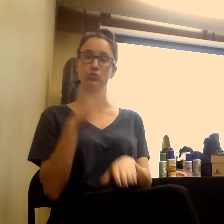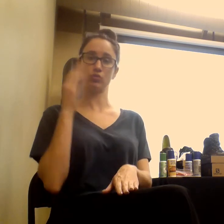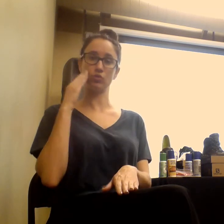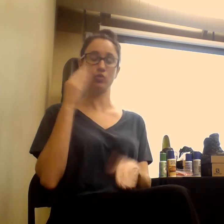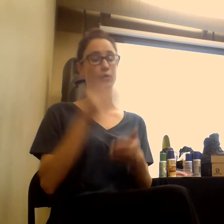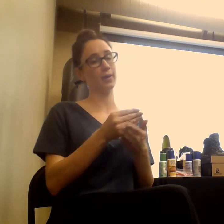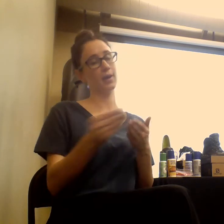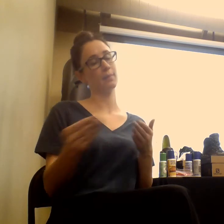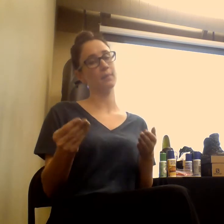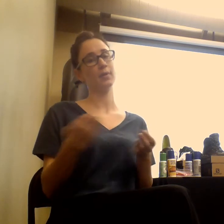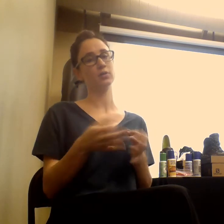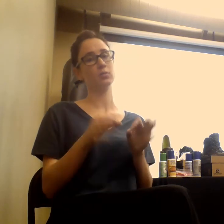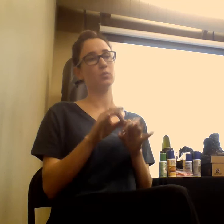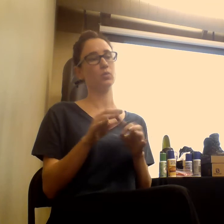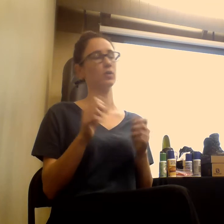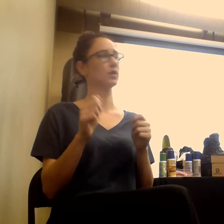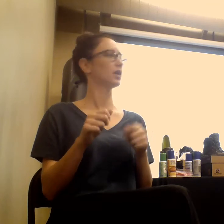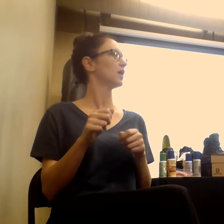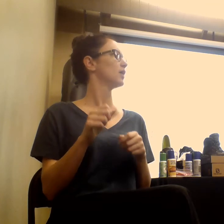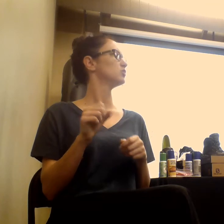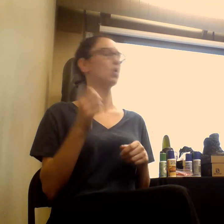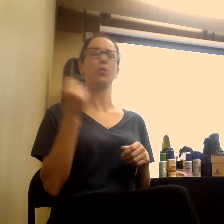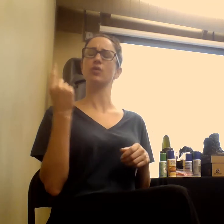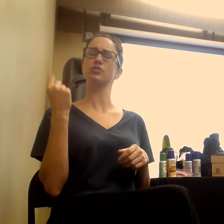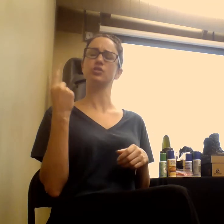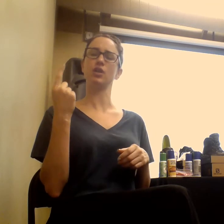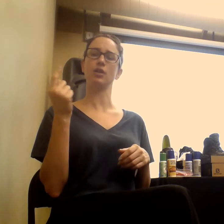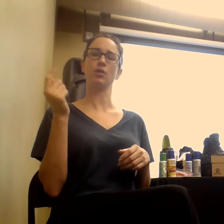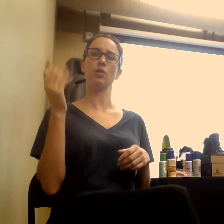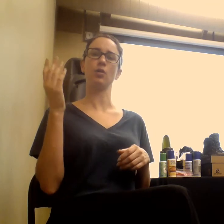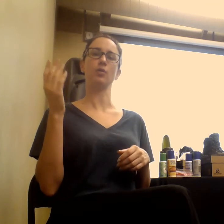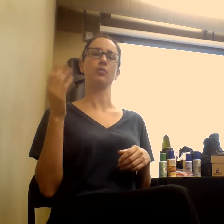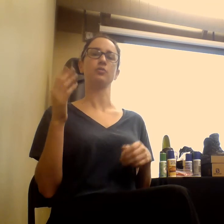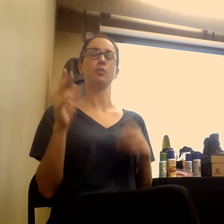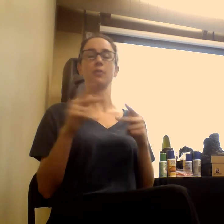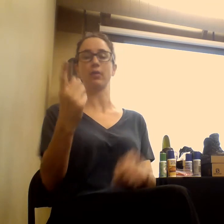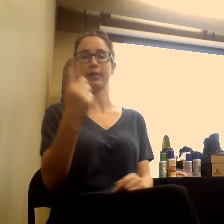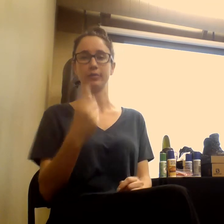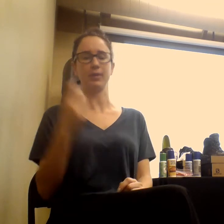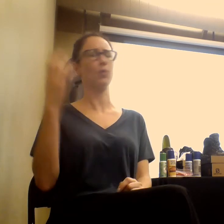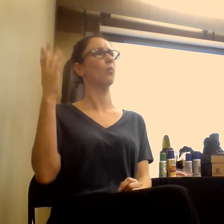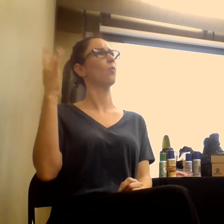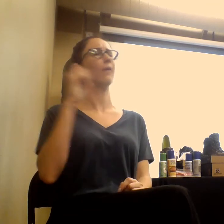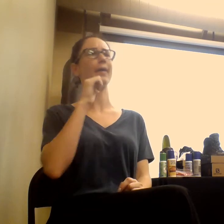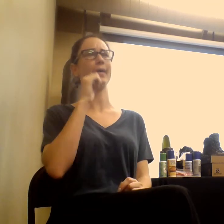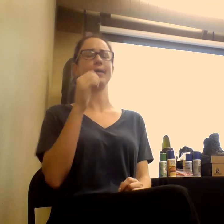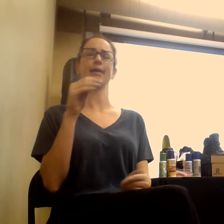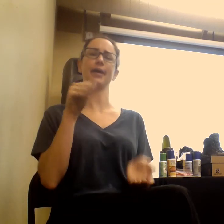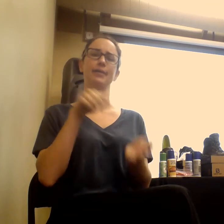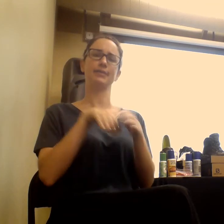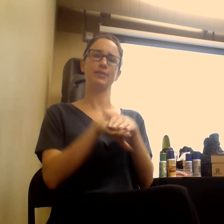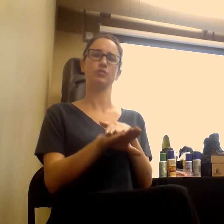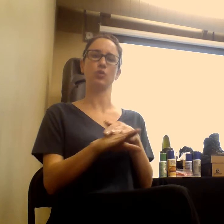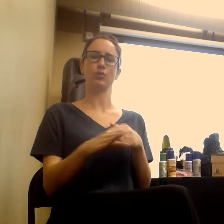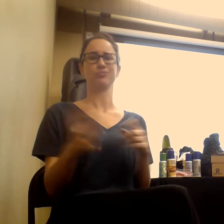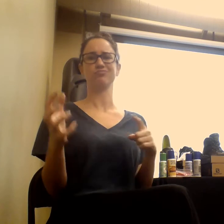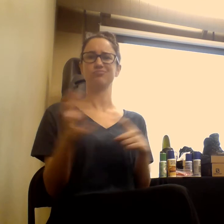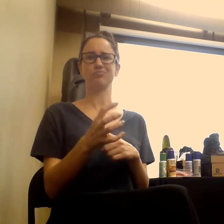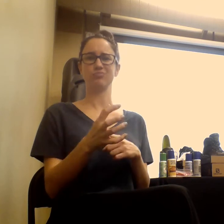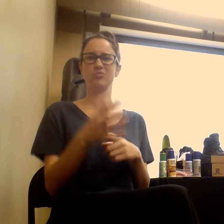Well, you're looking at 6 different styles and types right here, depending on your type of foot. So obviously they can't offer